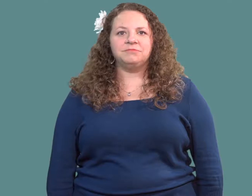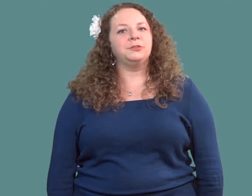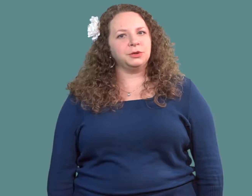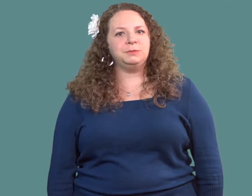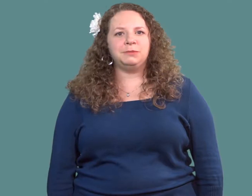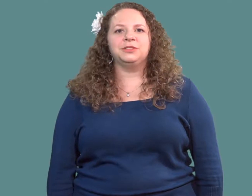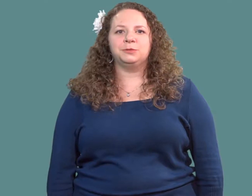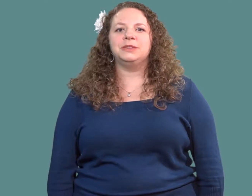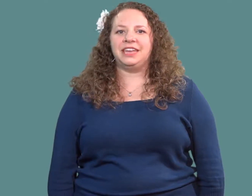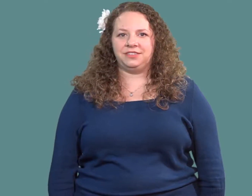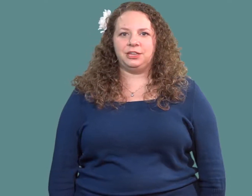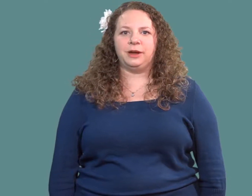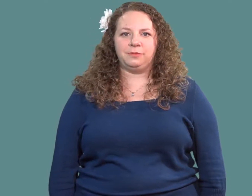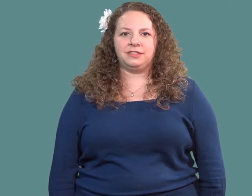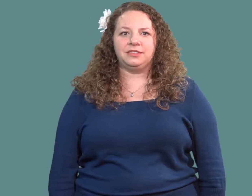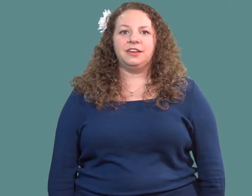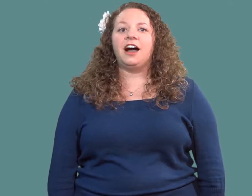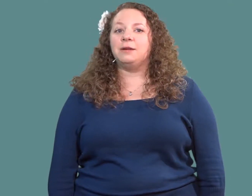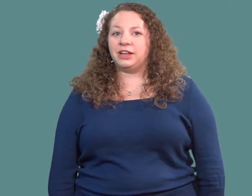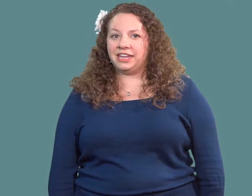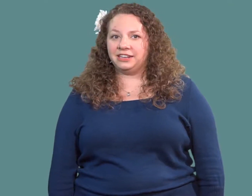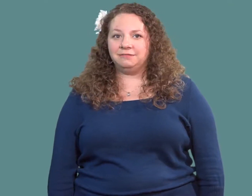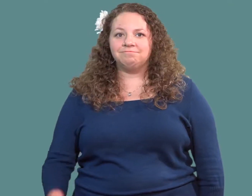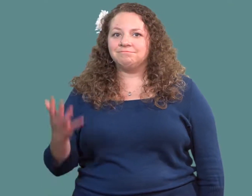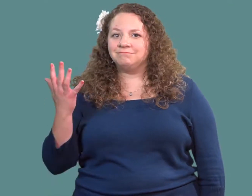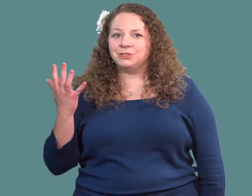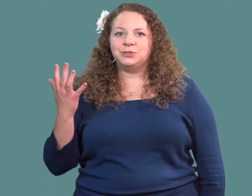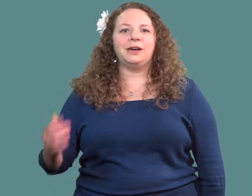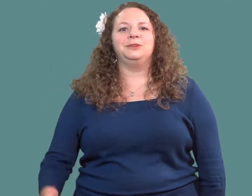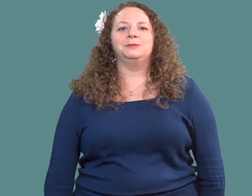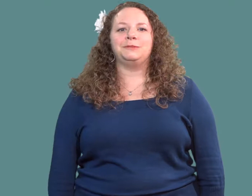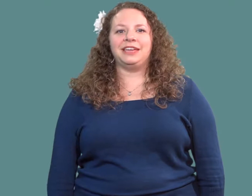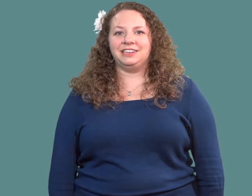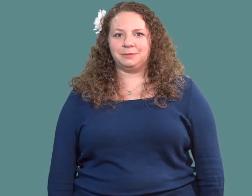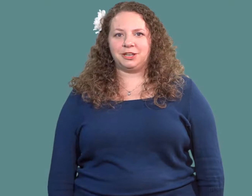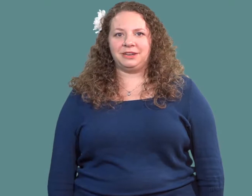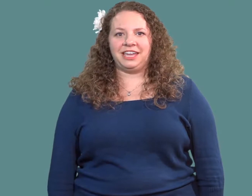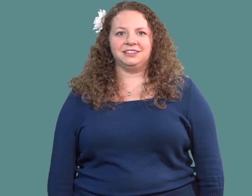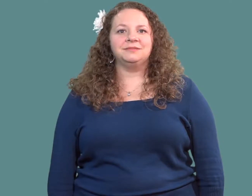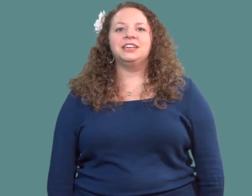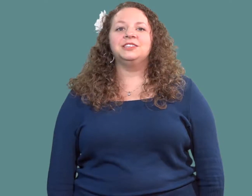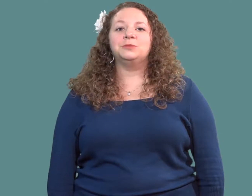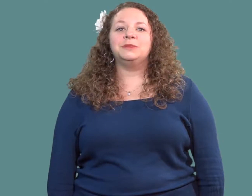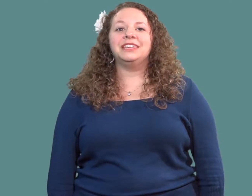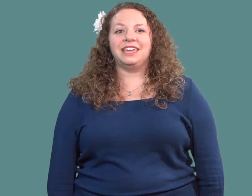For most people, this will be the hand that you write with. I'm right-handed, so I will use my right hand as my dominant hand. This will be the hand